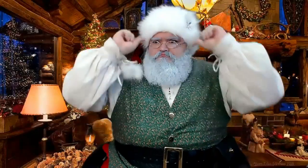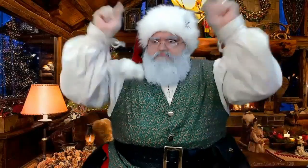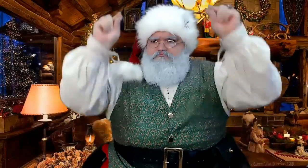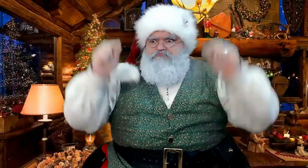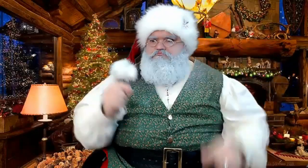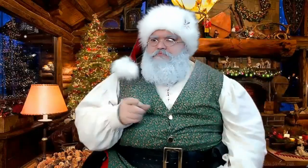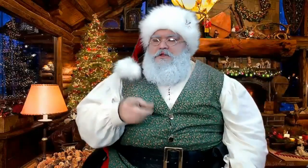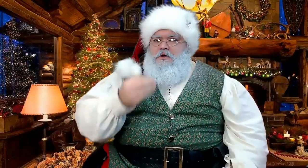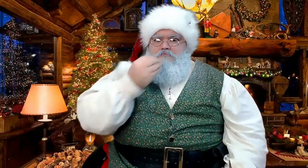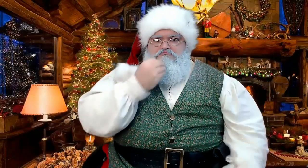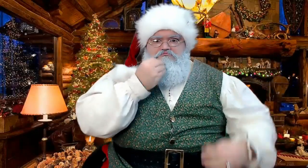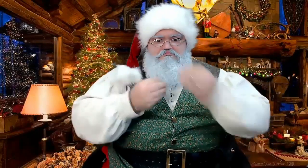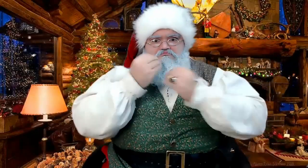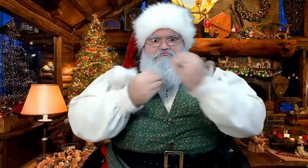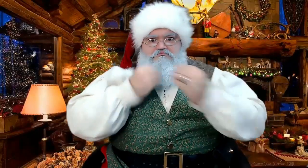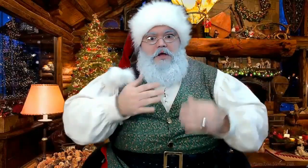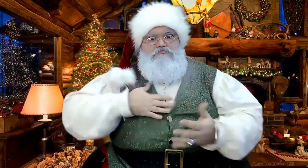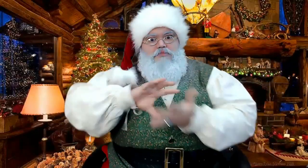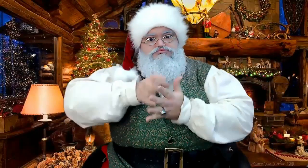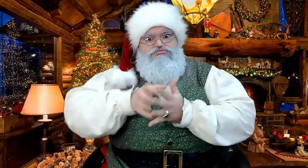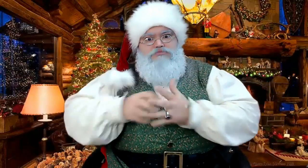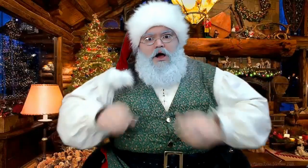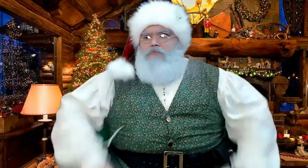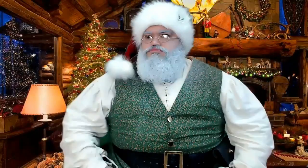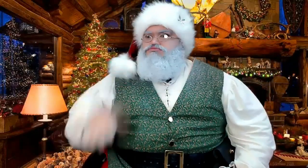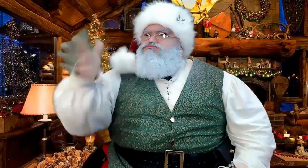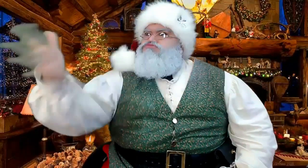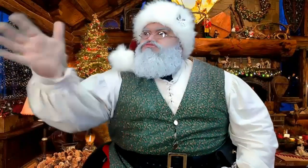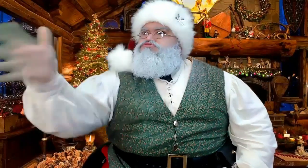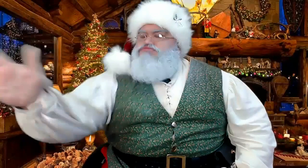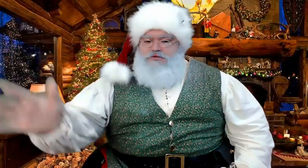I see some elves getting into my cookies. Hey, stop that!